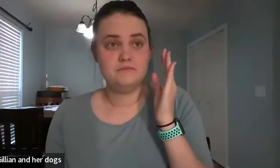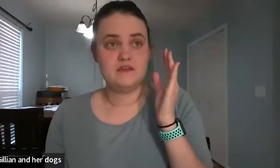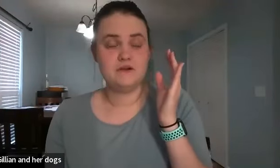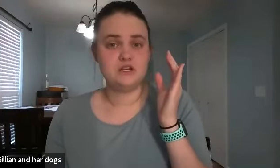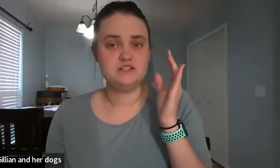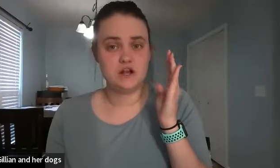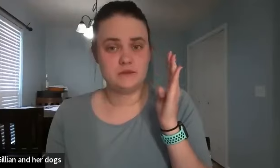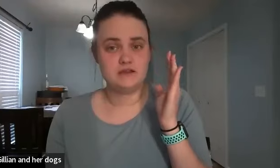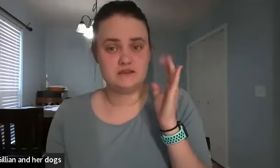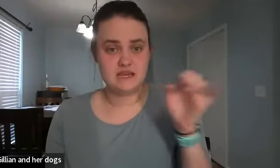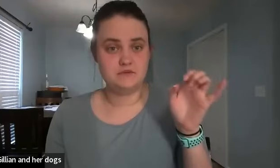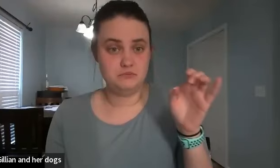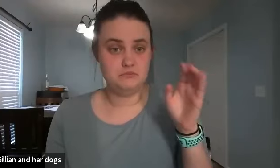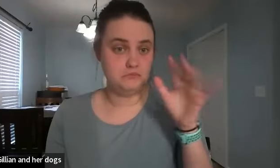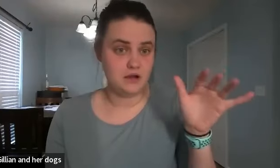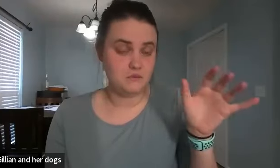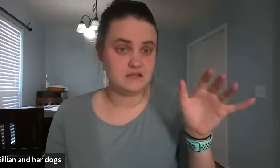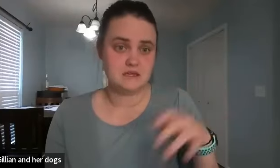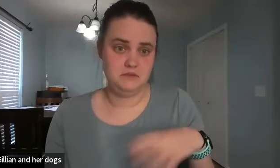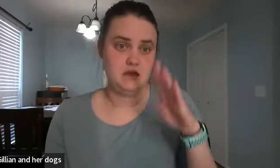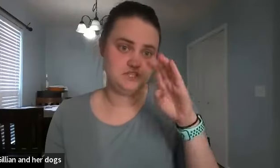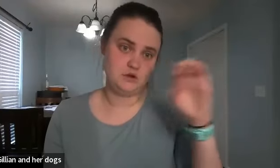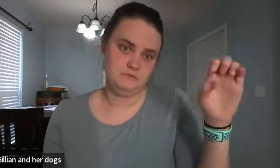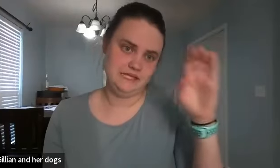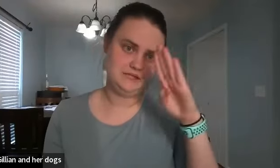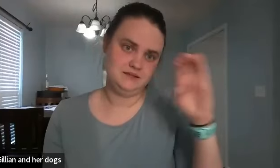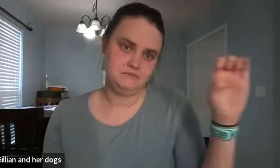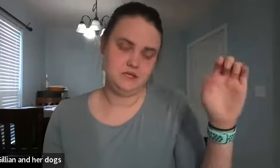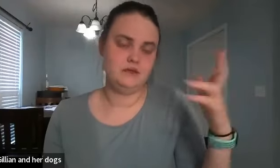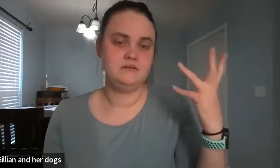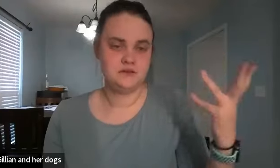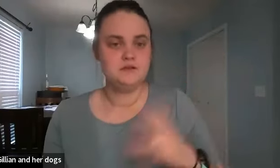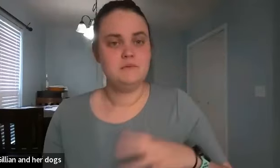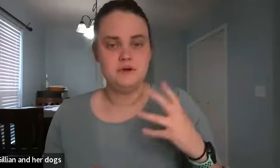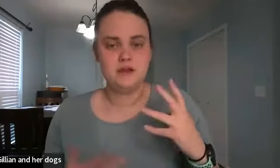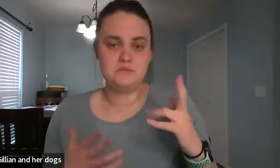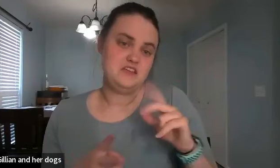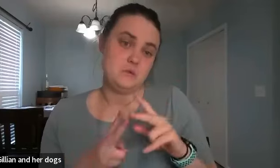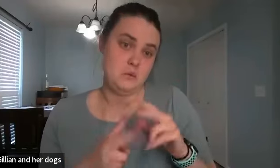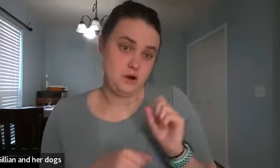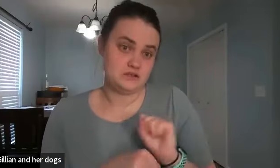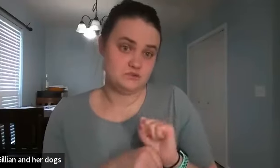if I'm trying to talk about the type of bug it was, like a bee, I would just go bee. But either way works with